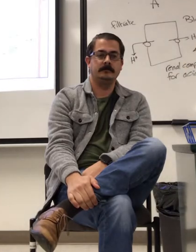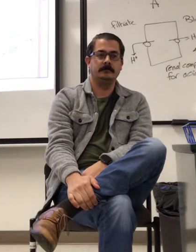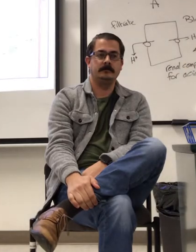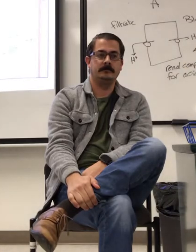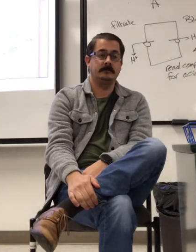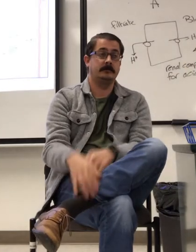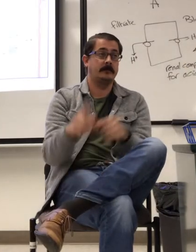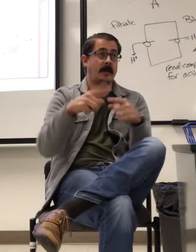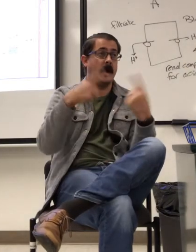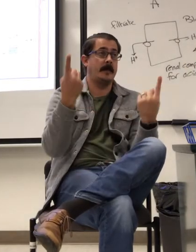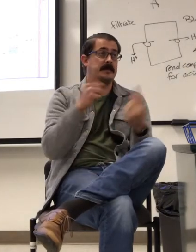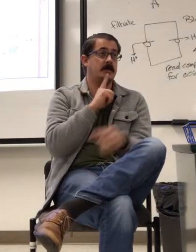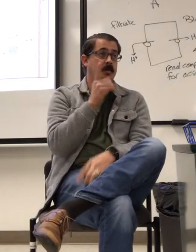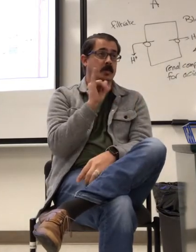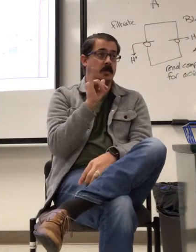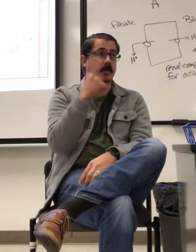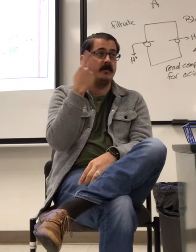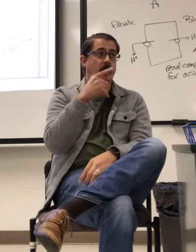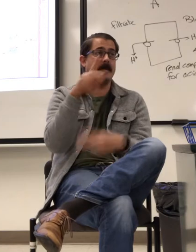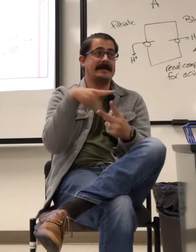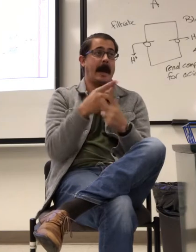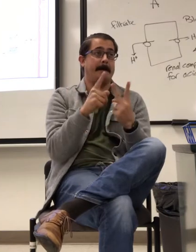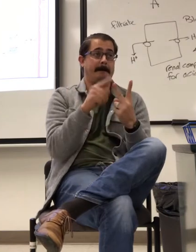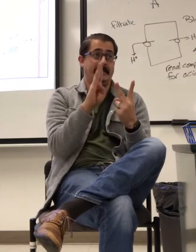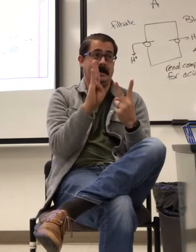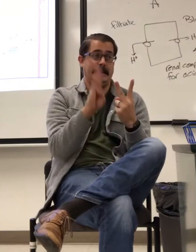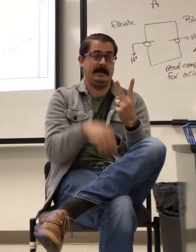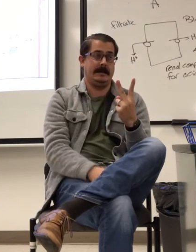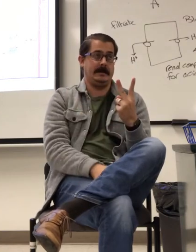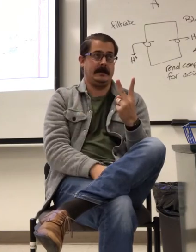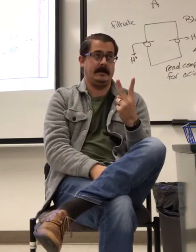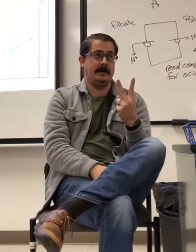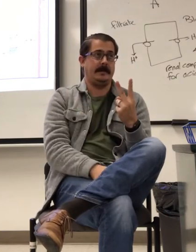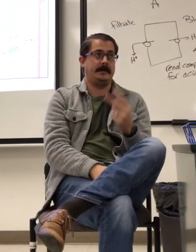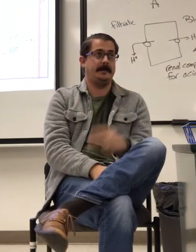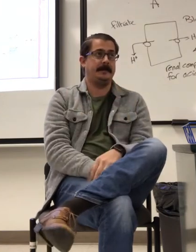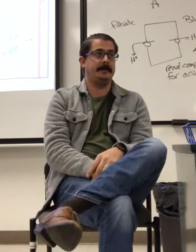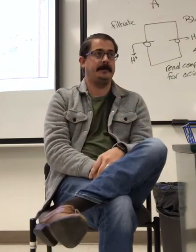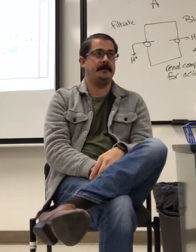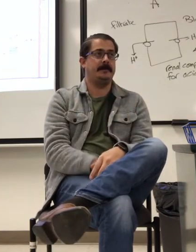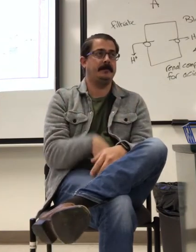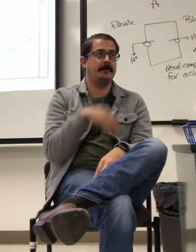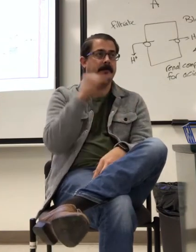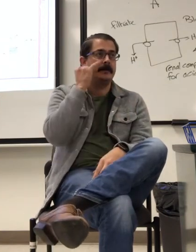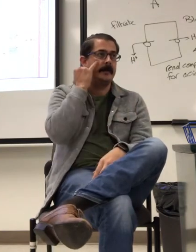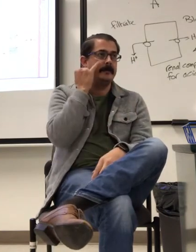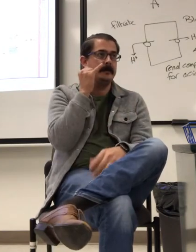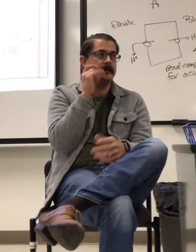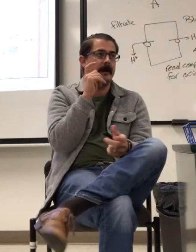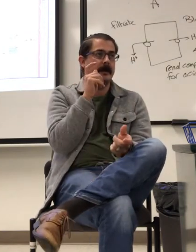Reverse is true for the type B cells. If you just kind of rearrange the furniture,